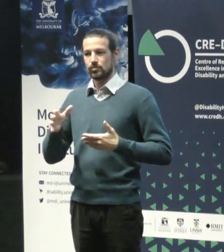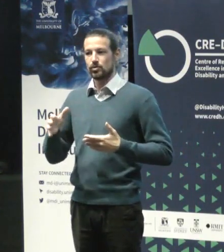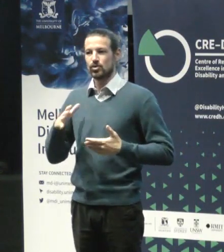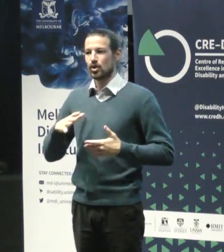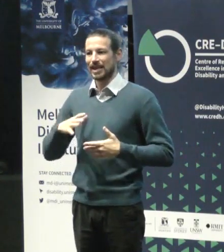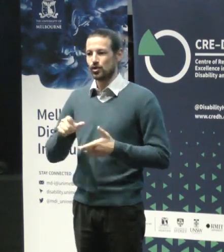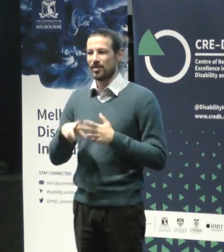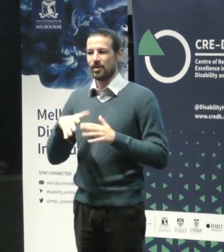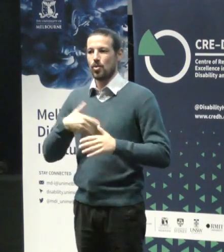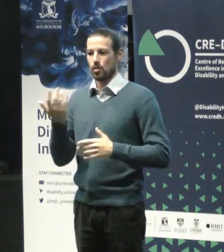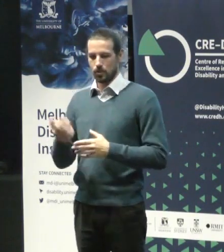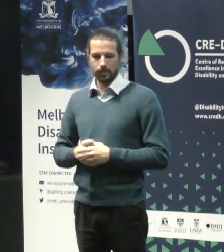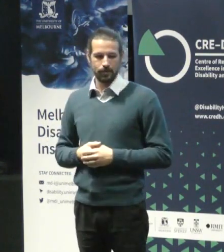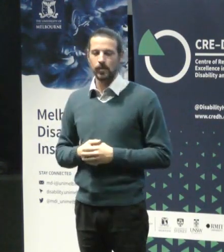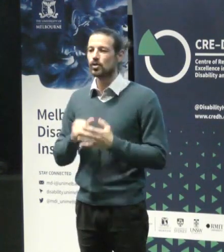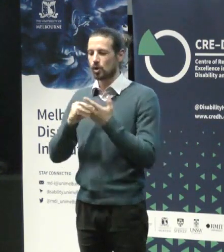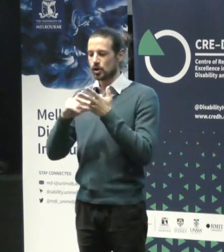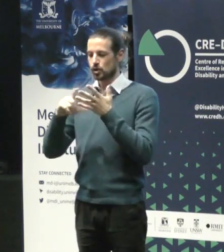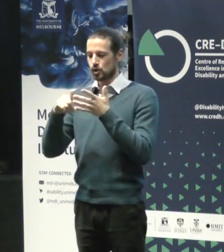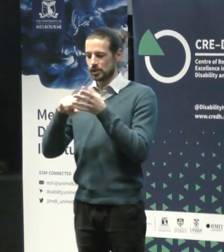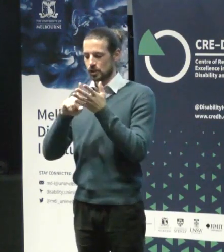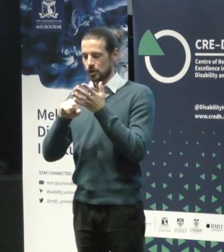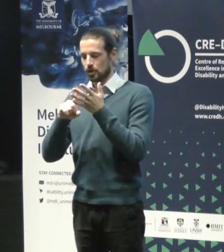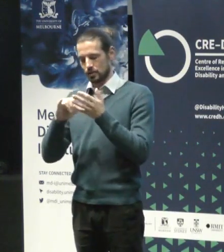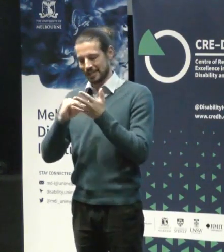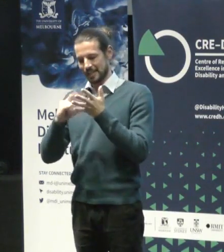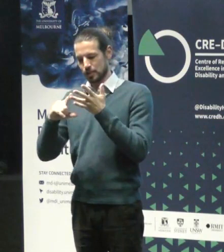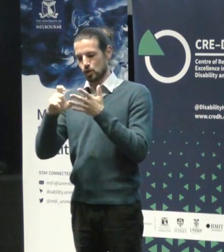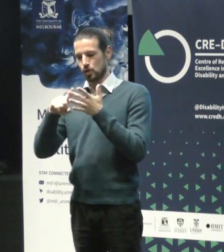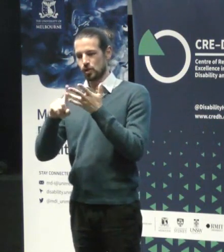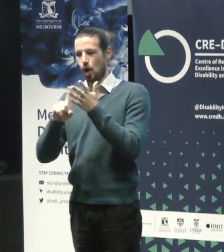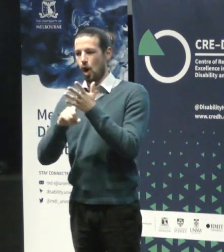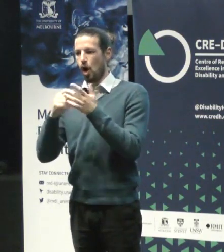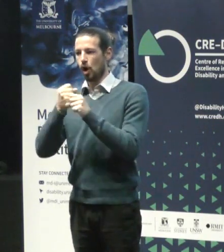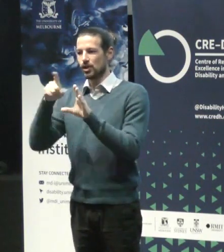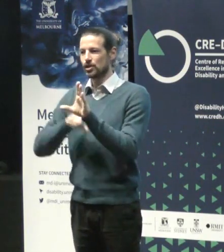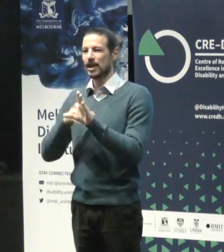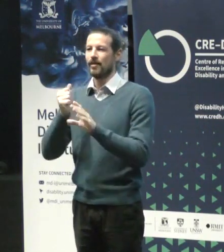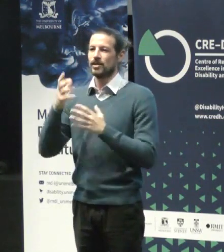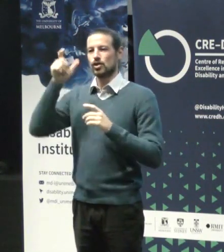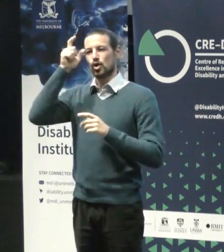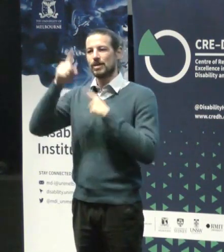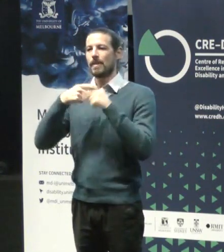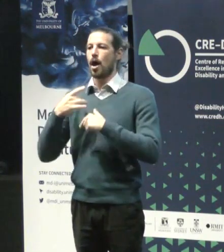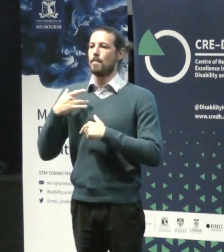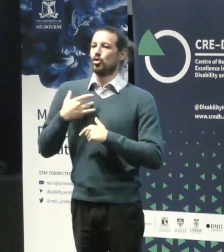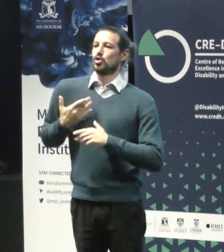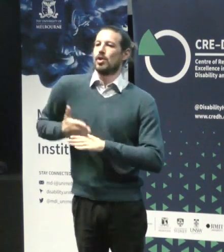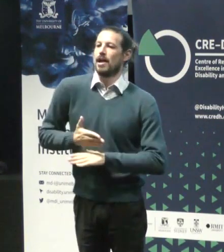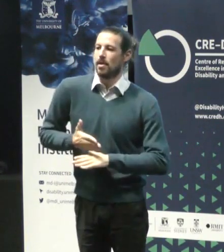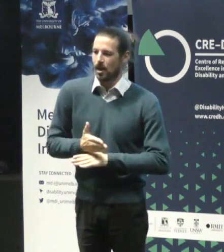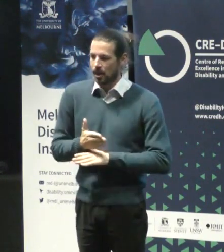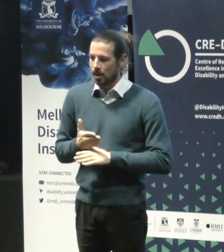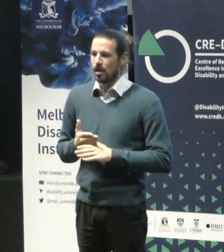there's in sociology, there's this concept of emotional labor. And people set limits to that. I mean, a stewardess or a steward on a